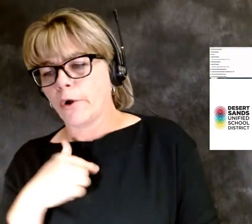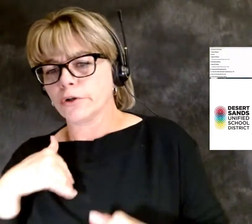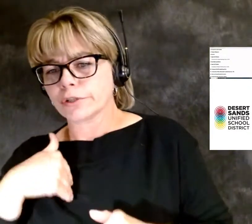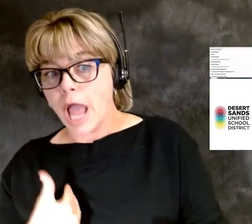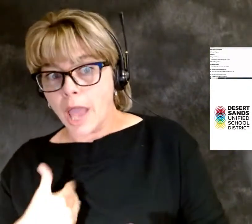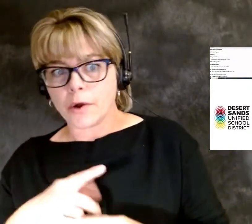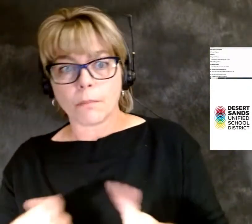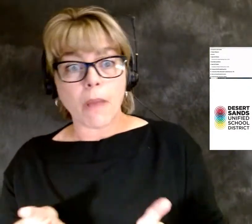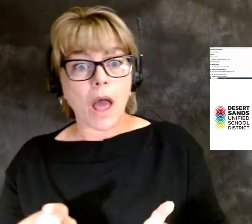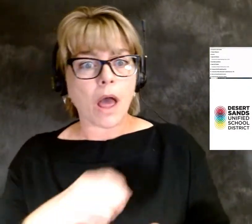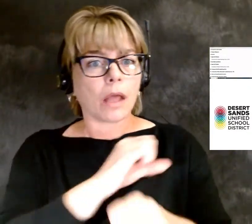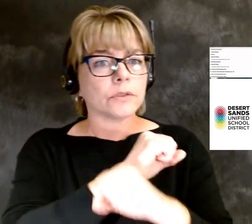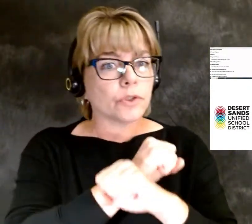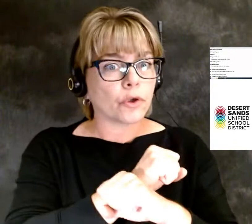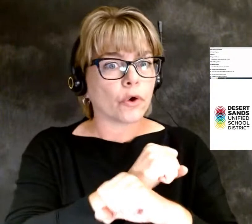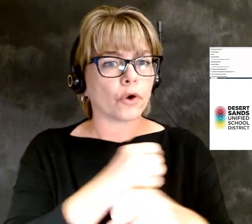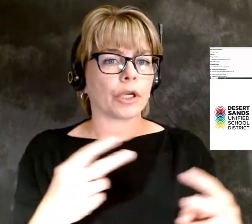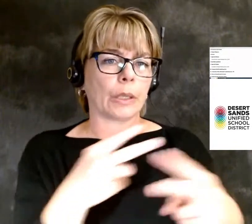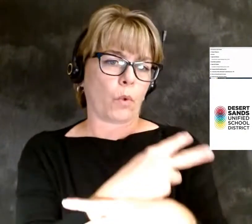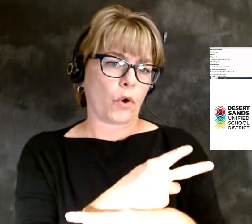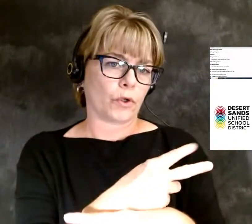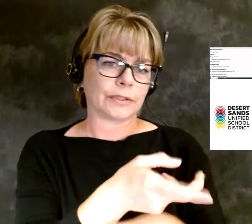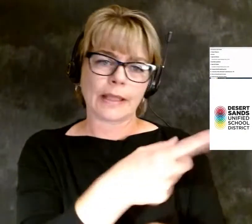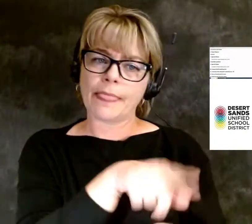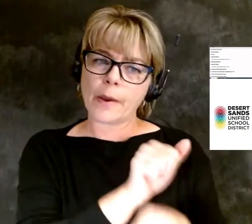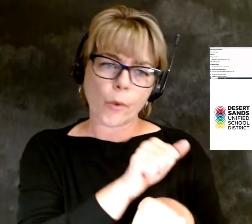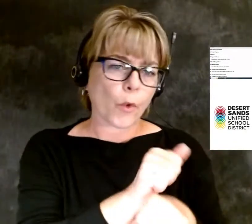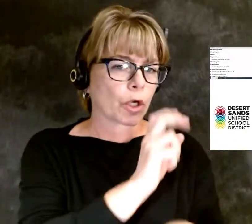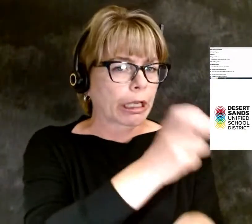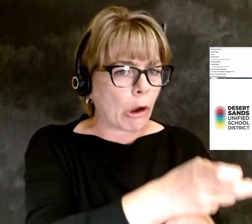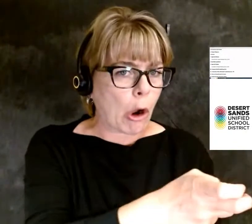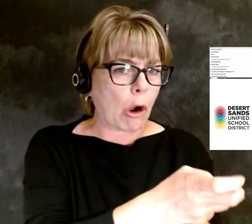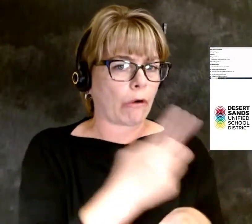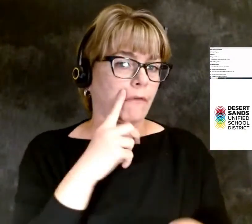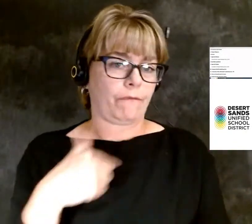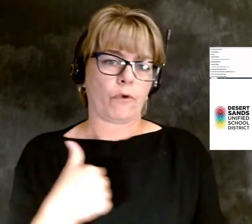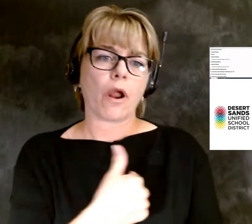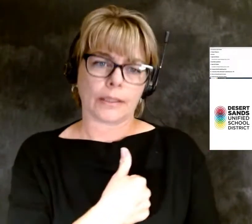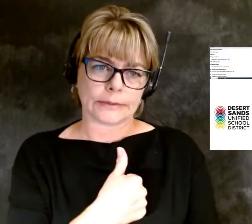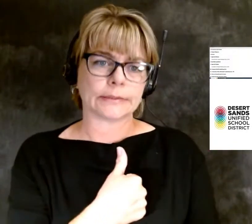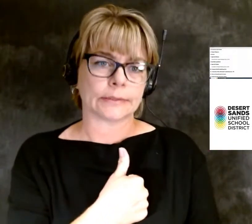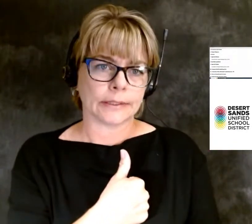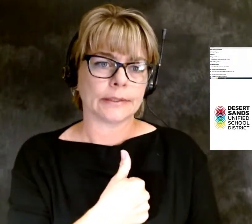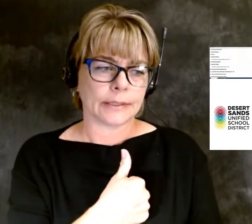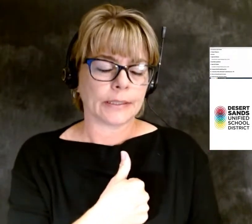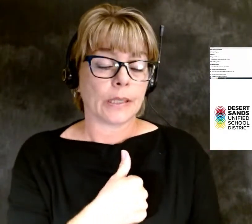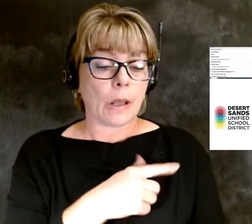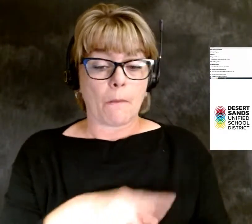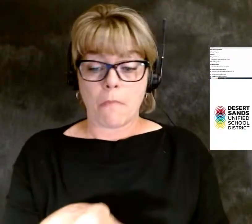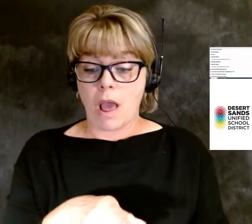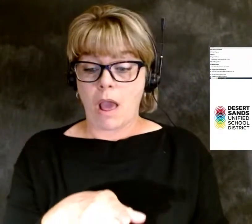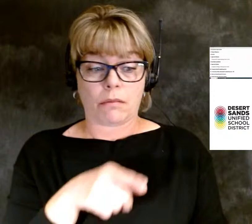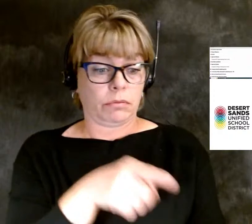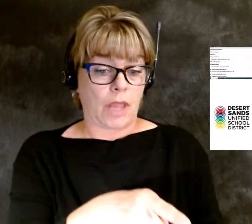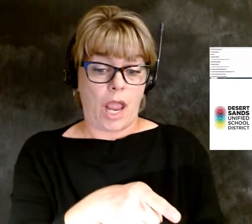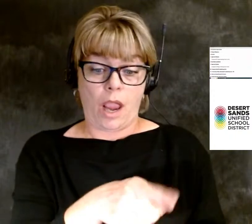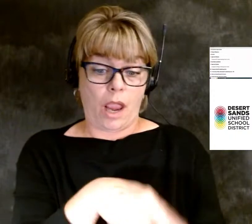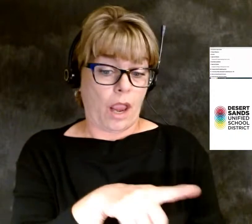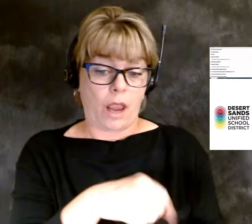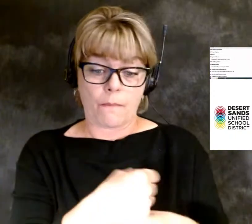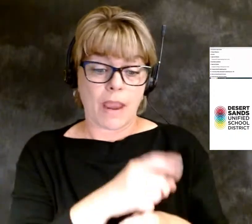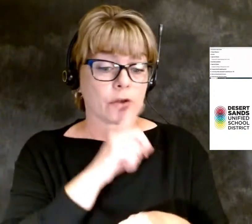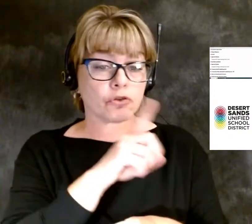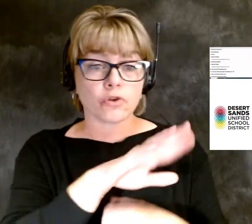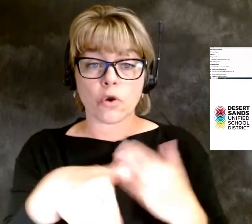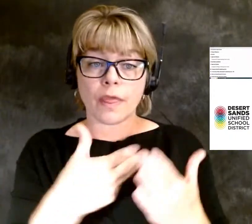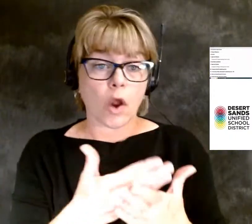out there busting their butts, you know, for us. And but they got us to where we needed to be, made sure all the campuses